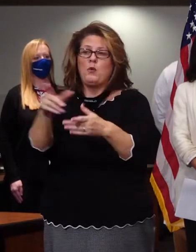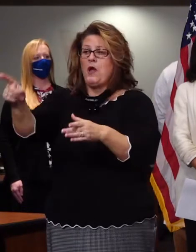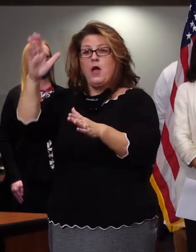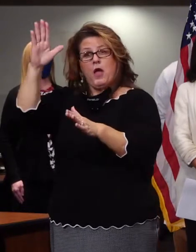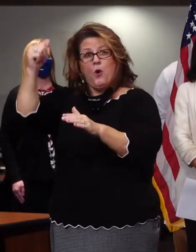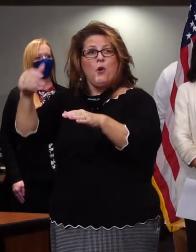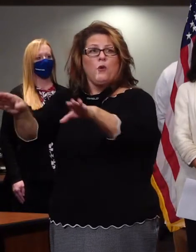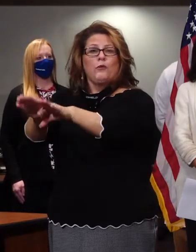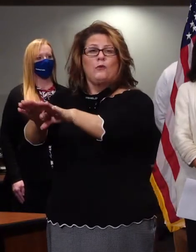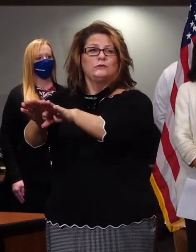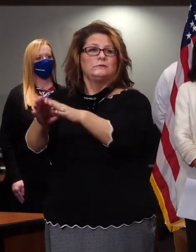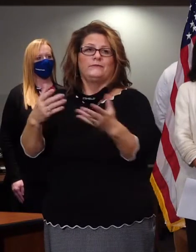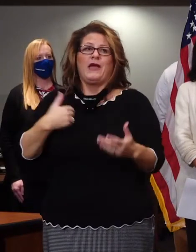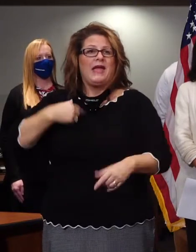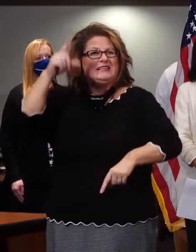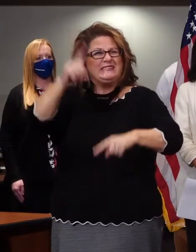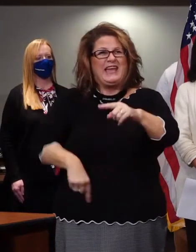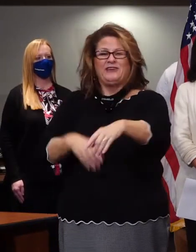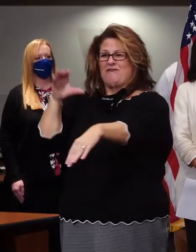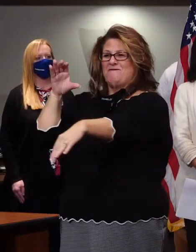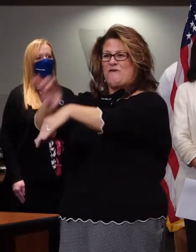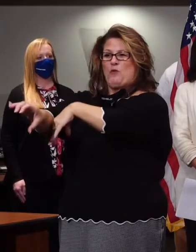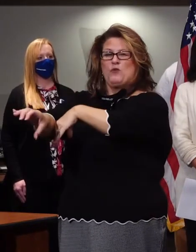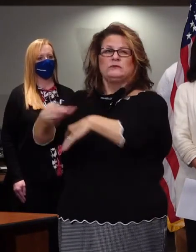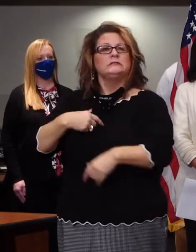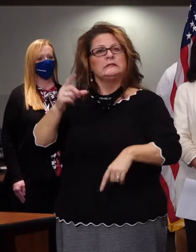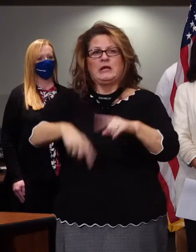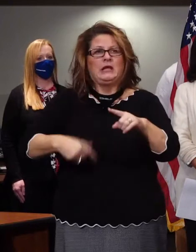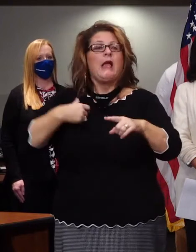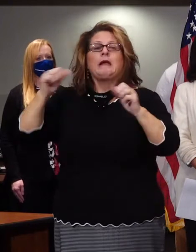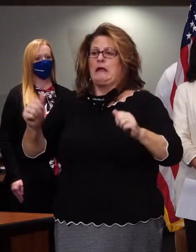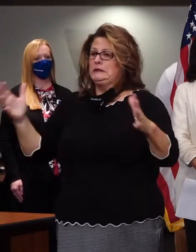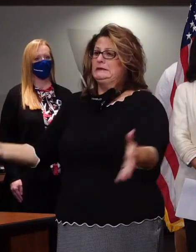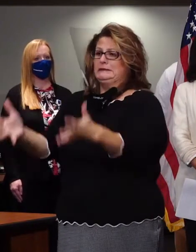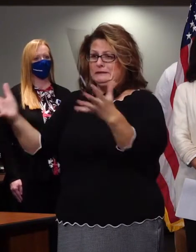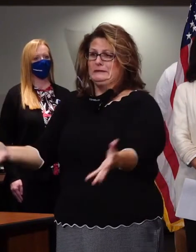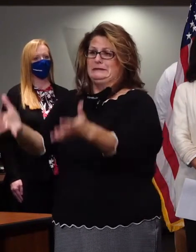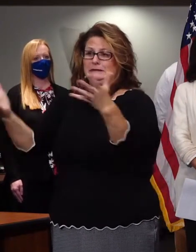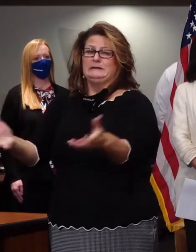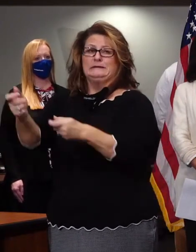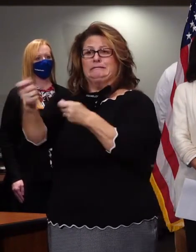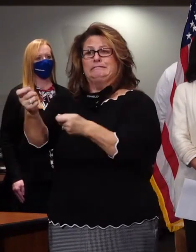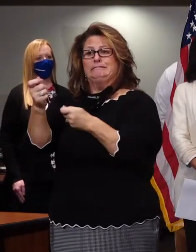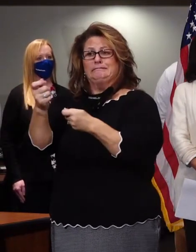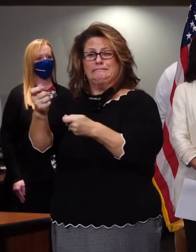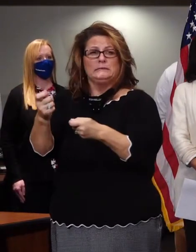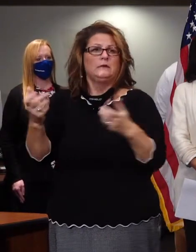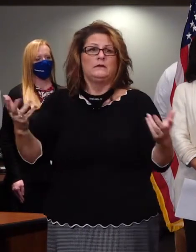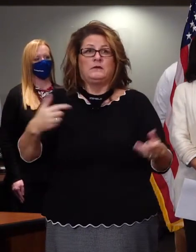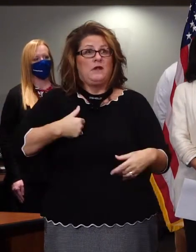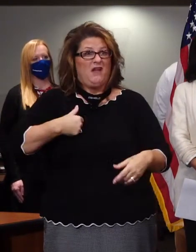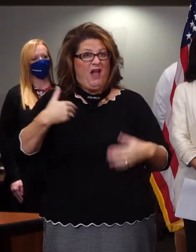the authority to make the school districts make that decision. I cannot do it because I do not have the authority. Had I